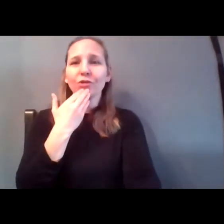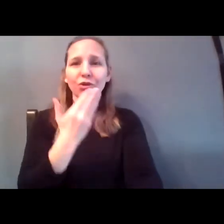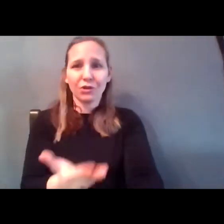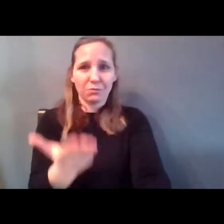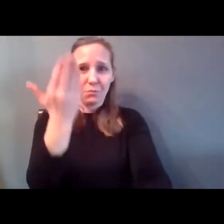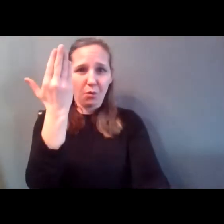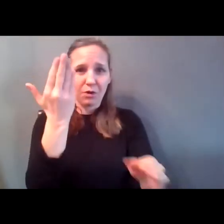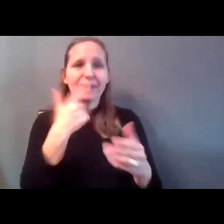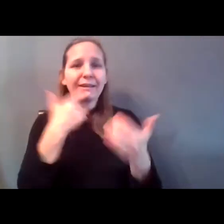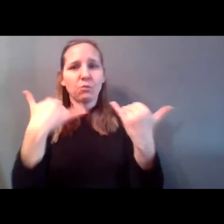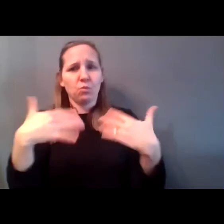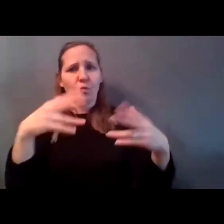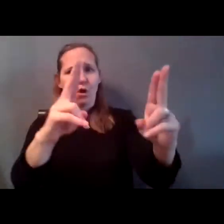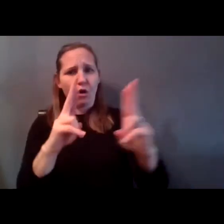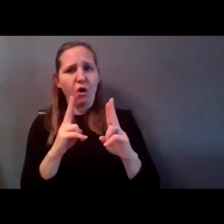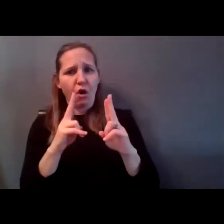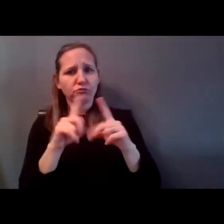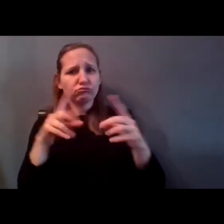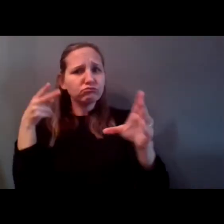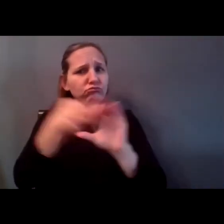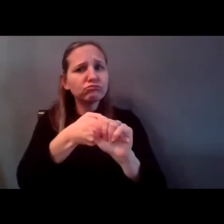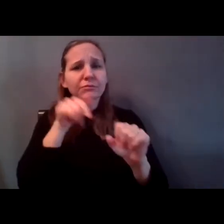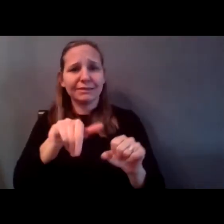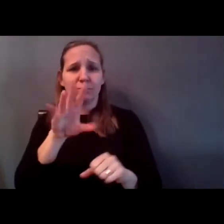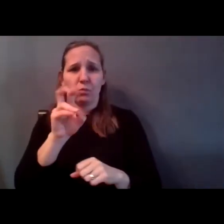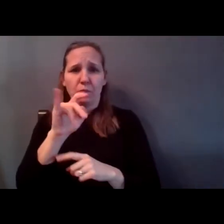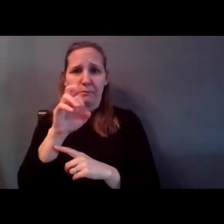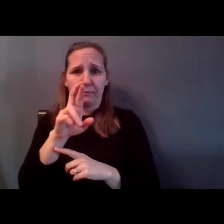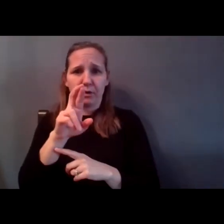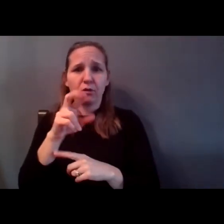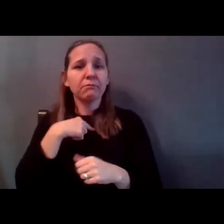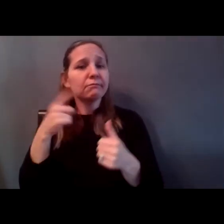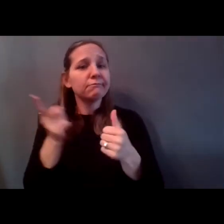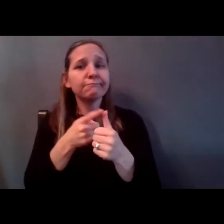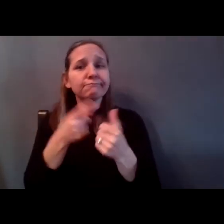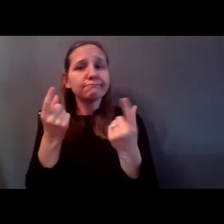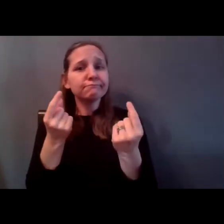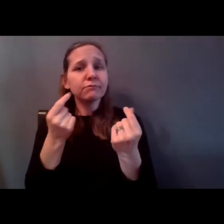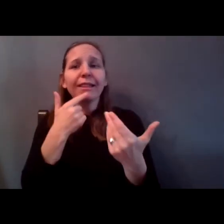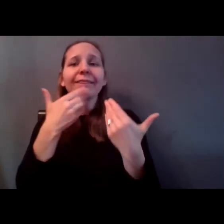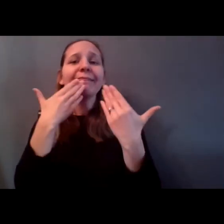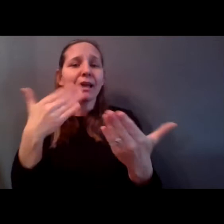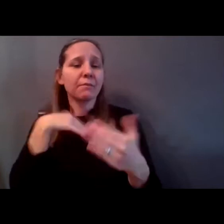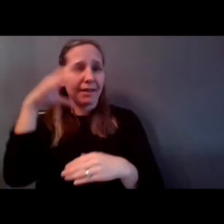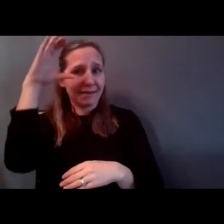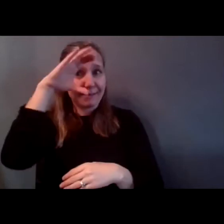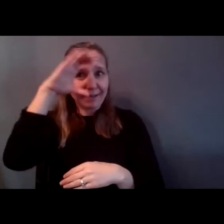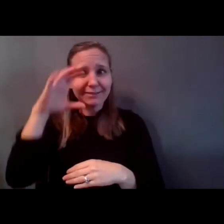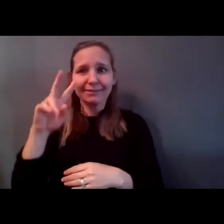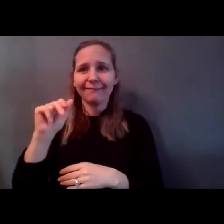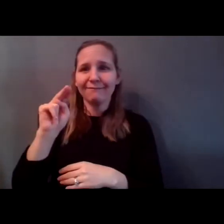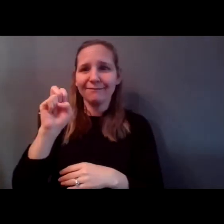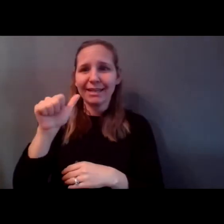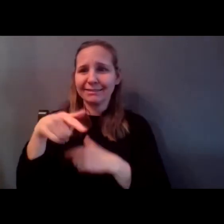this webinar this morning. First of all, I want to thank my cousin Vanessa for her wonderful welcome this morning. It